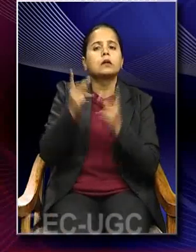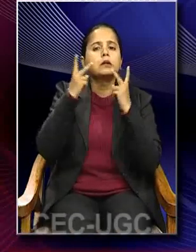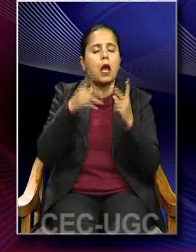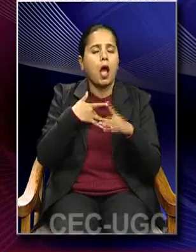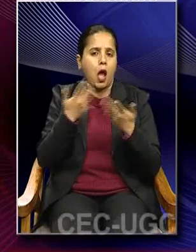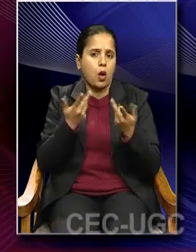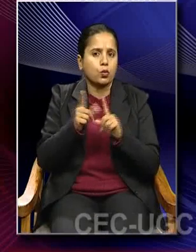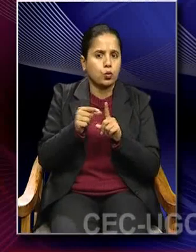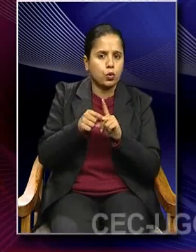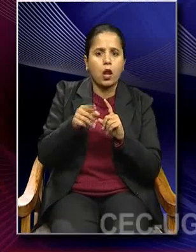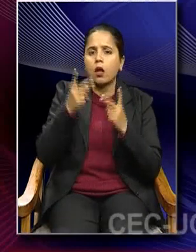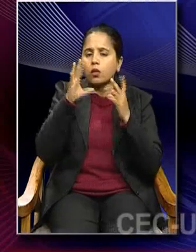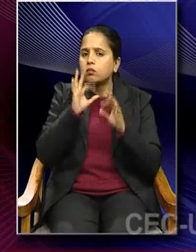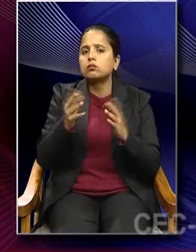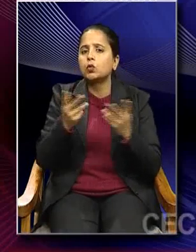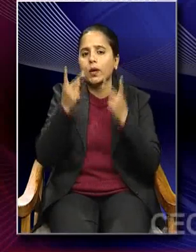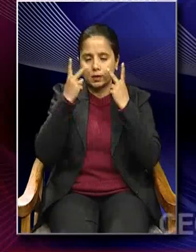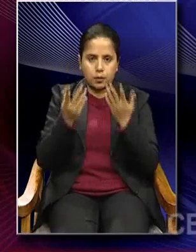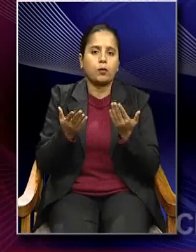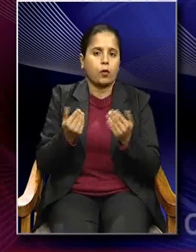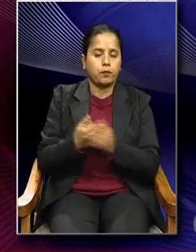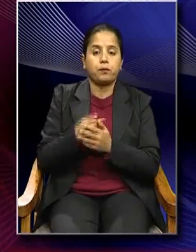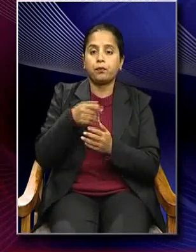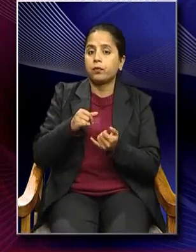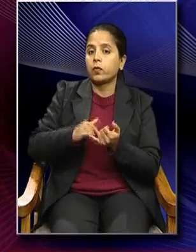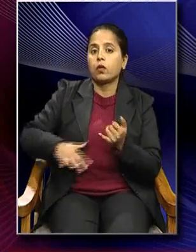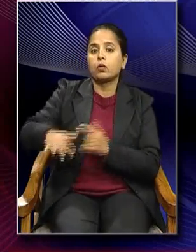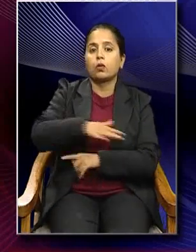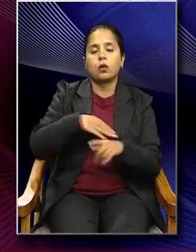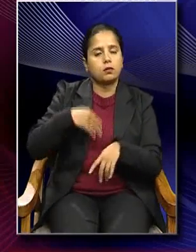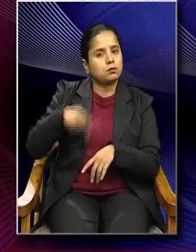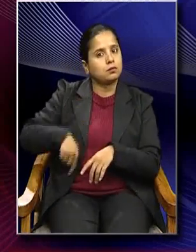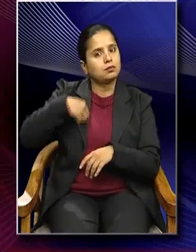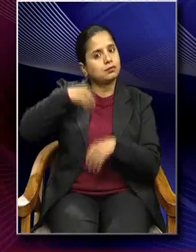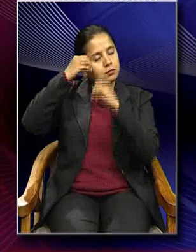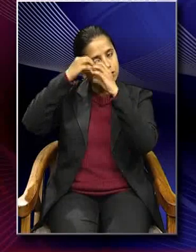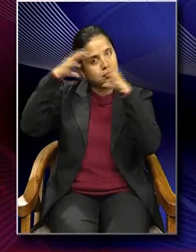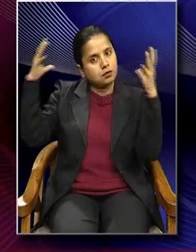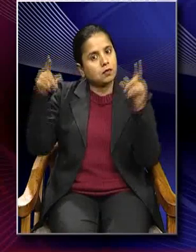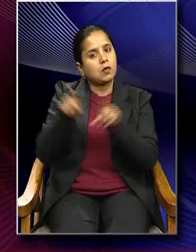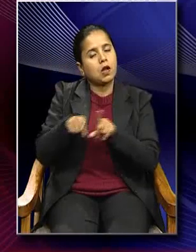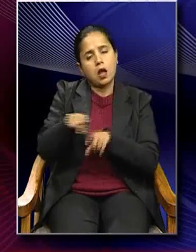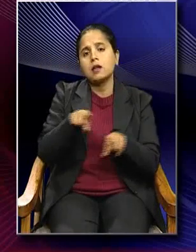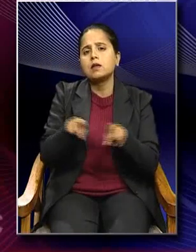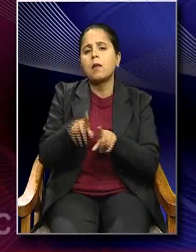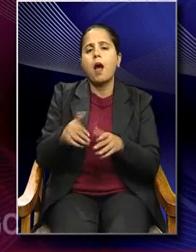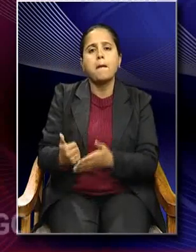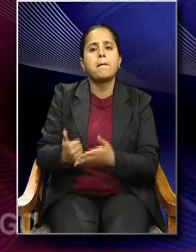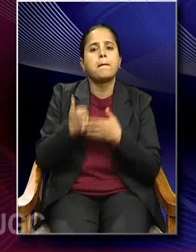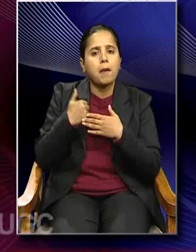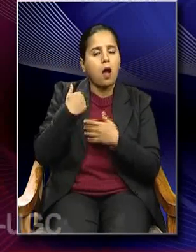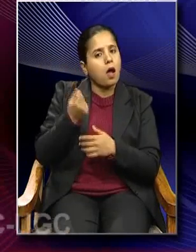at reality. The sociological imagination is kind of also helping us